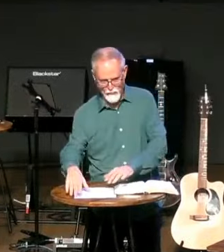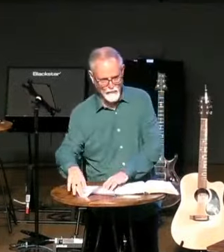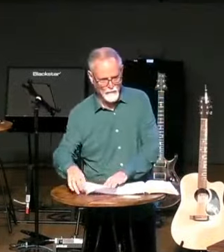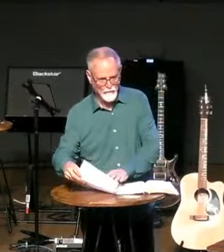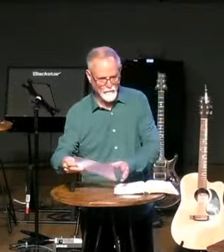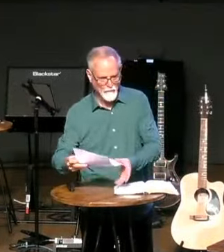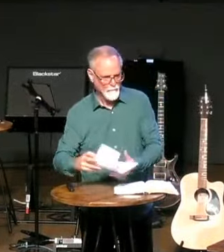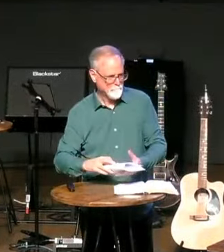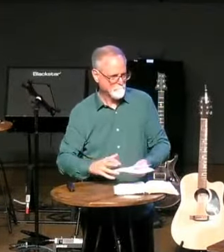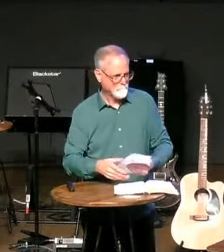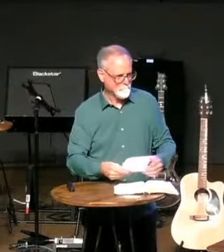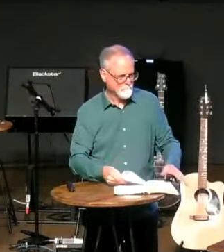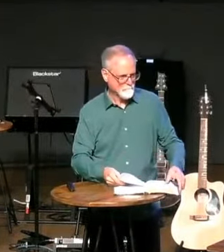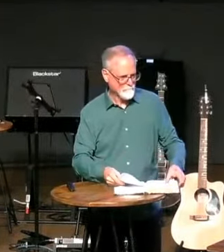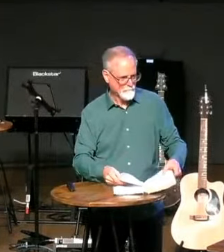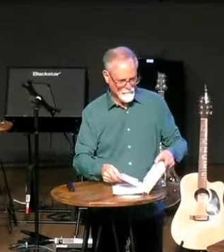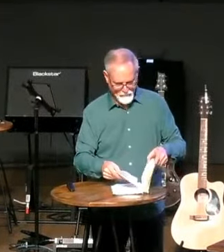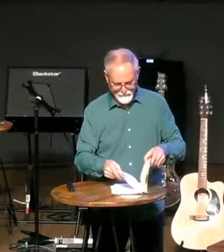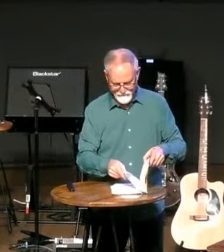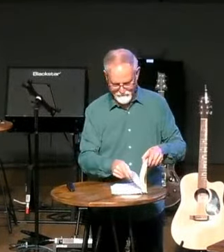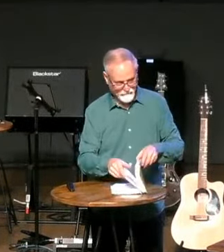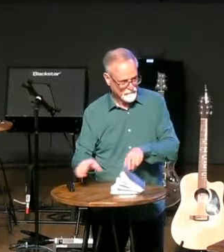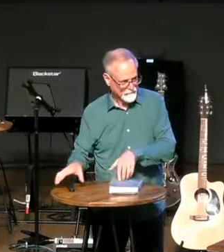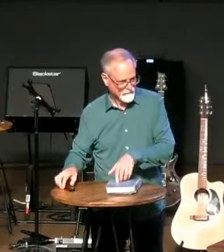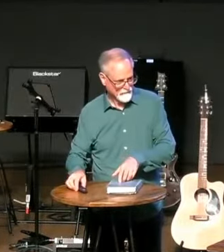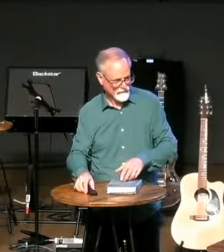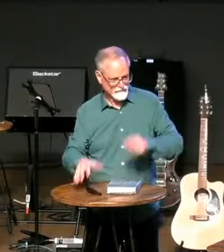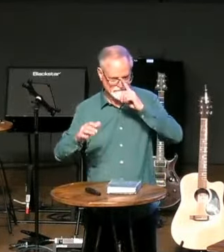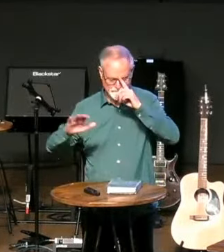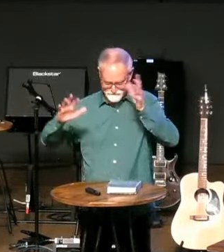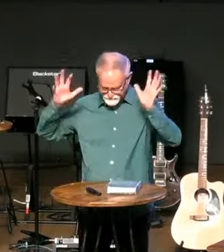wonderful friend, Pastor Stephen.